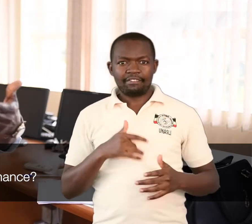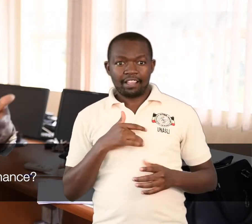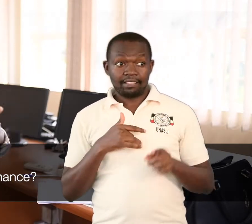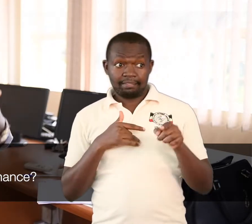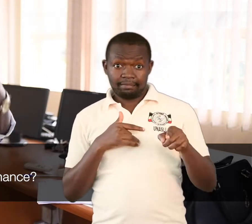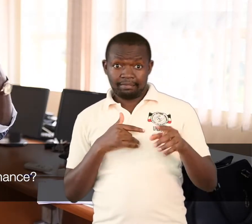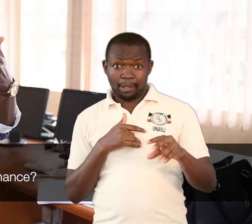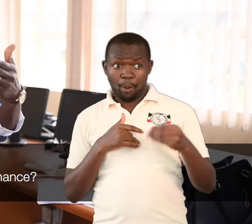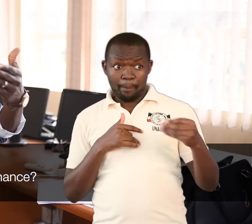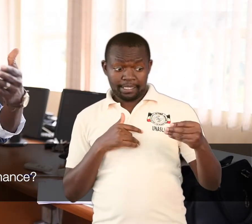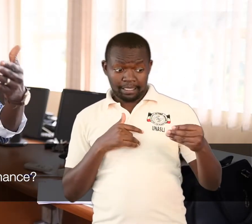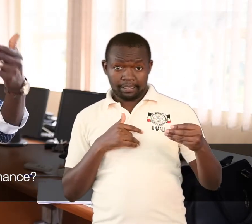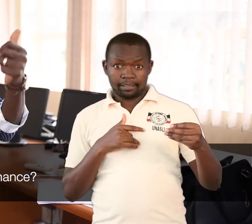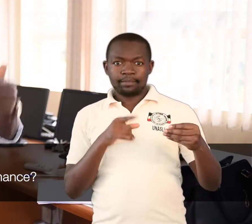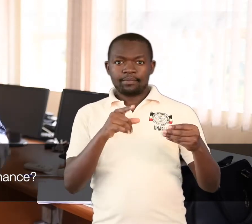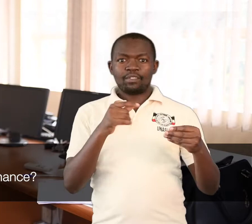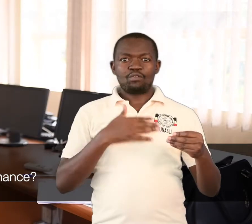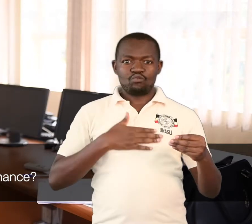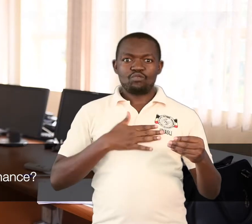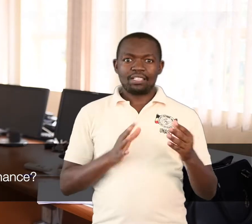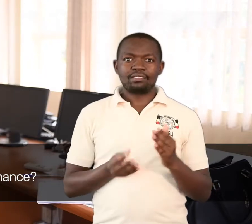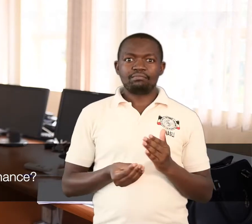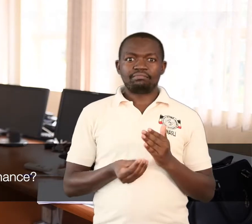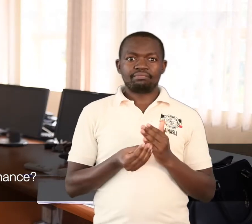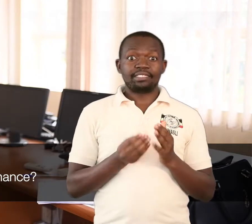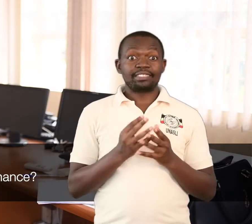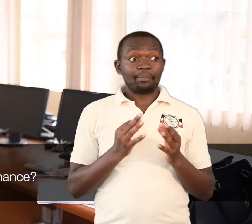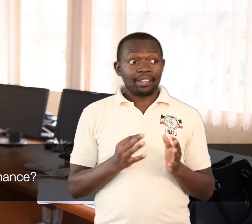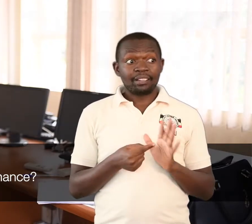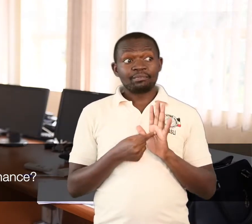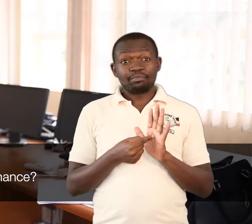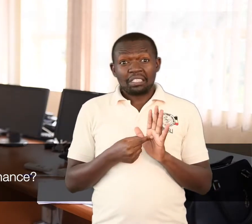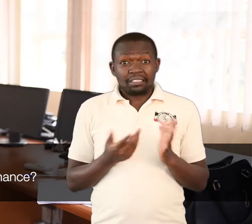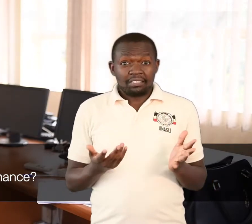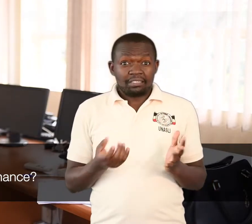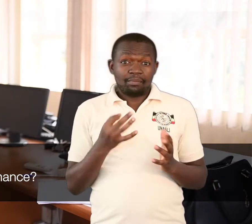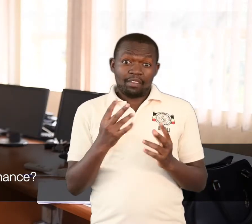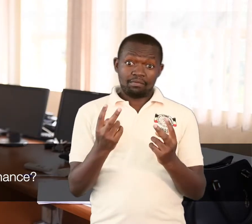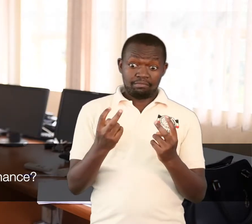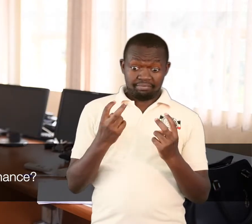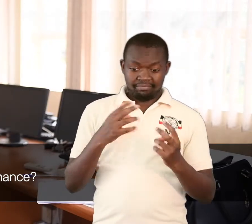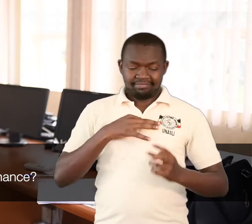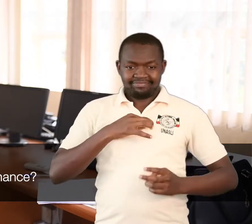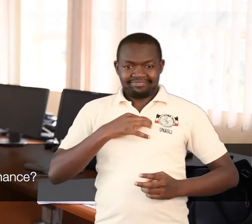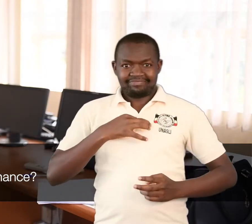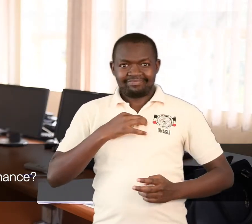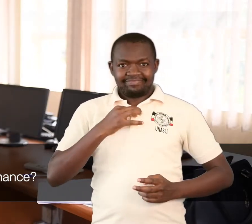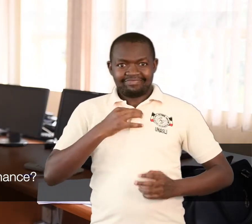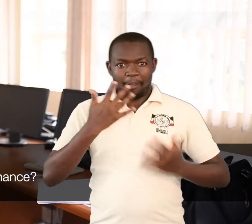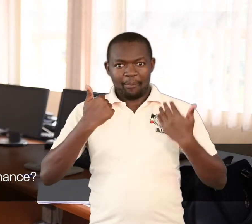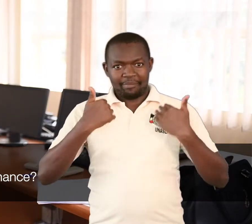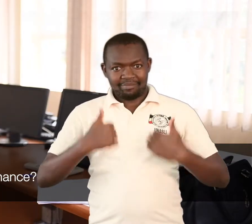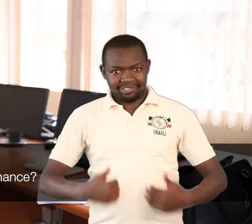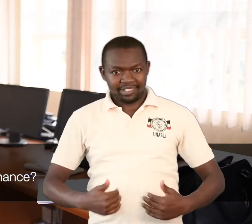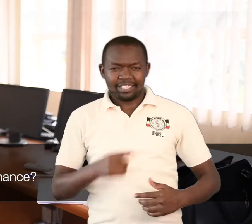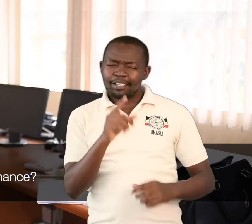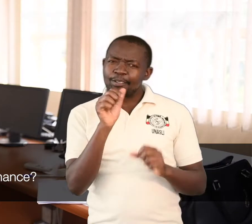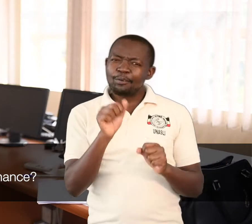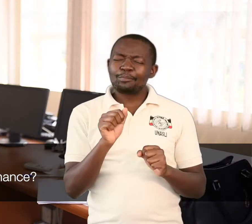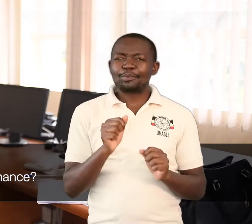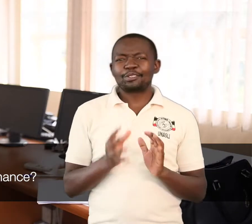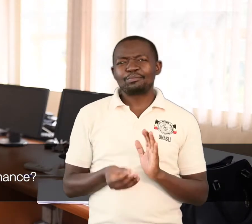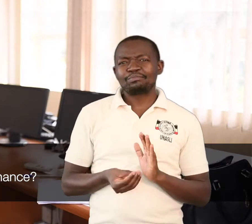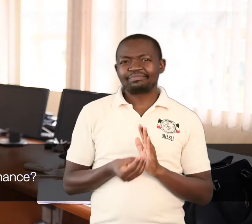that object you'd wish to add something. For instance, if you picked my dress, would you wish to